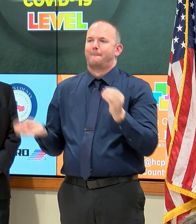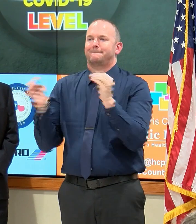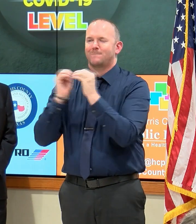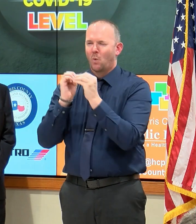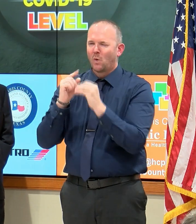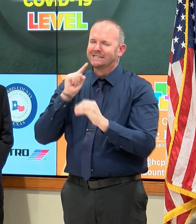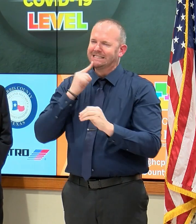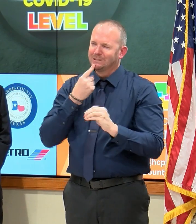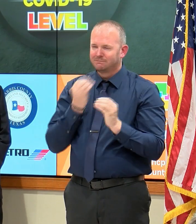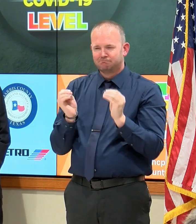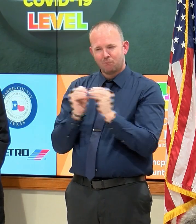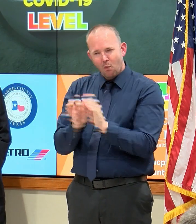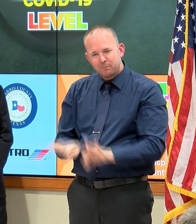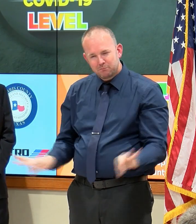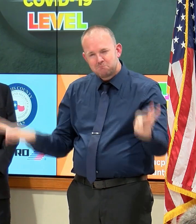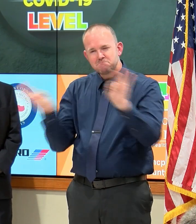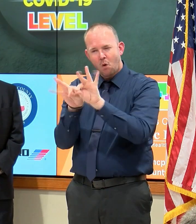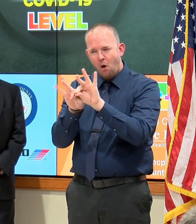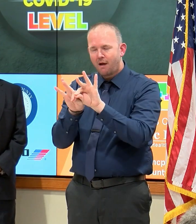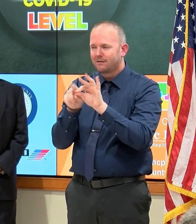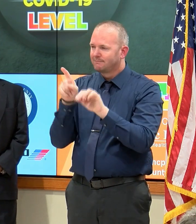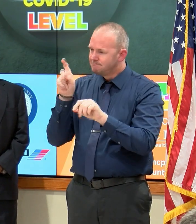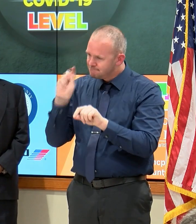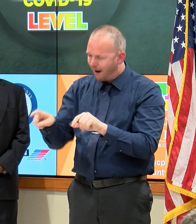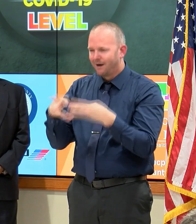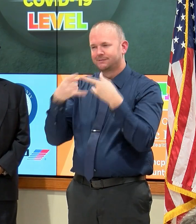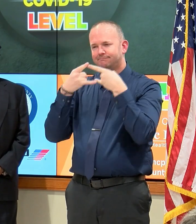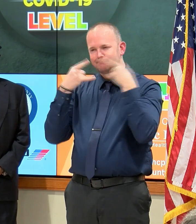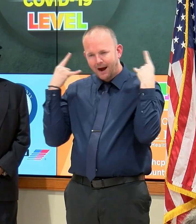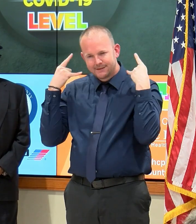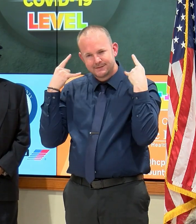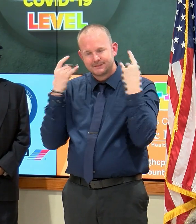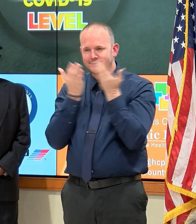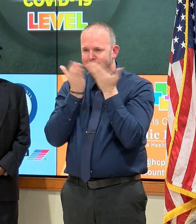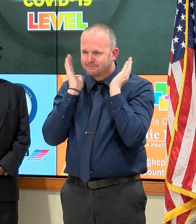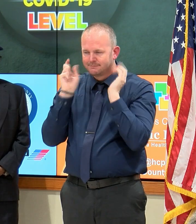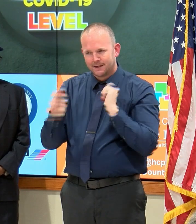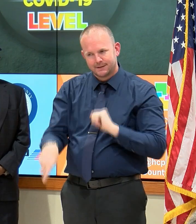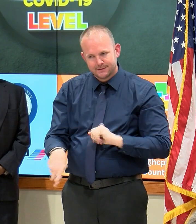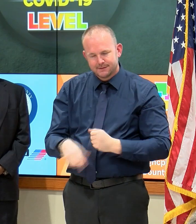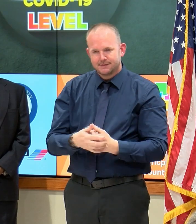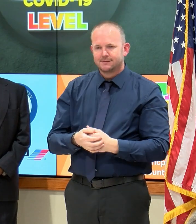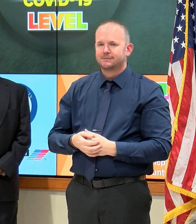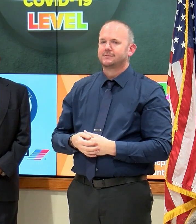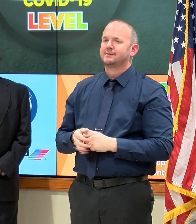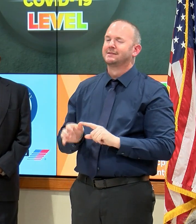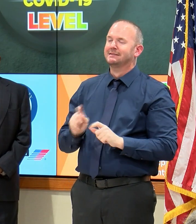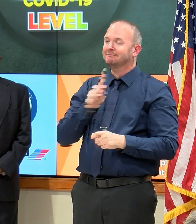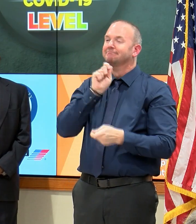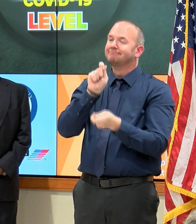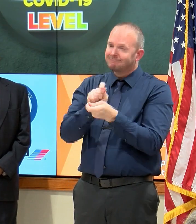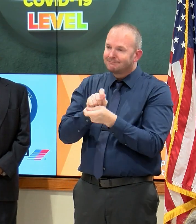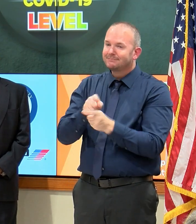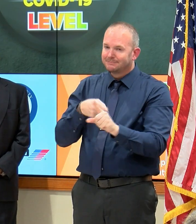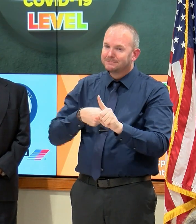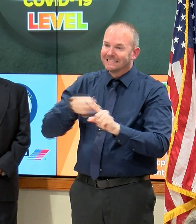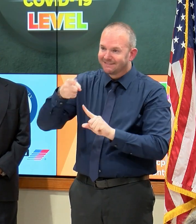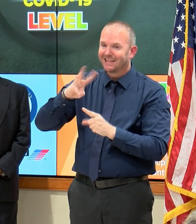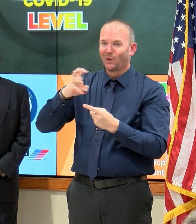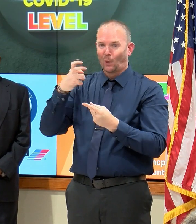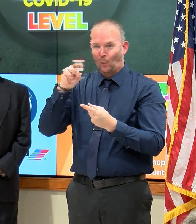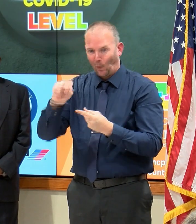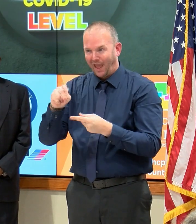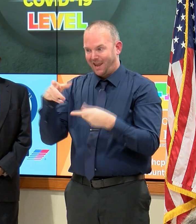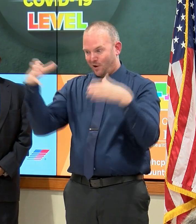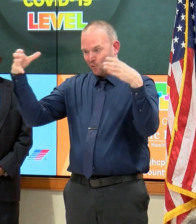to mask up, put on their mask, especially when they're in a crowd or with